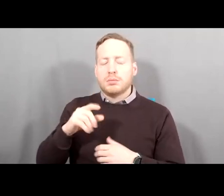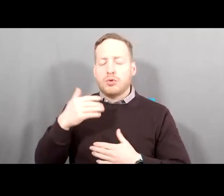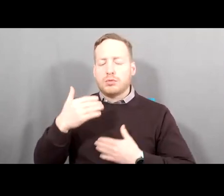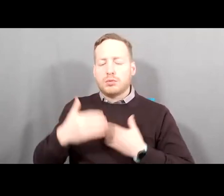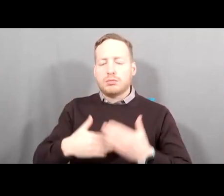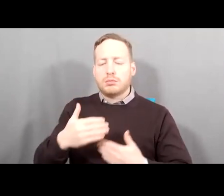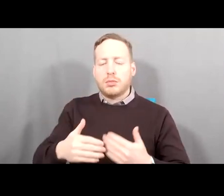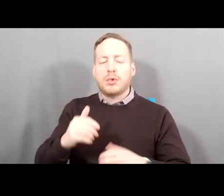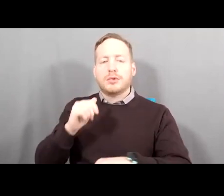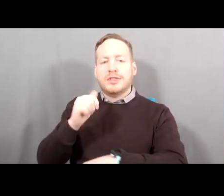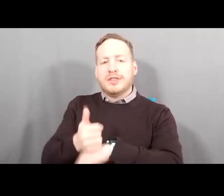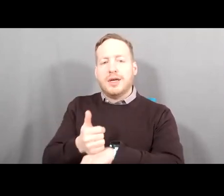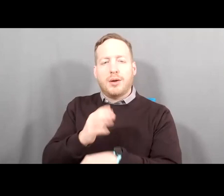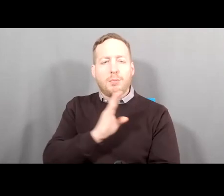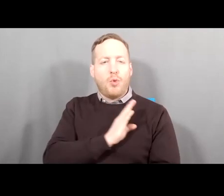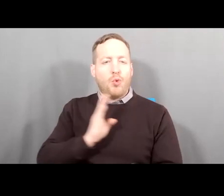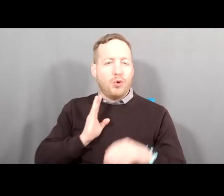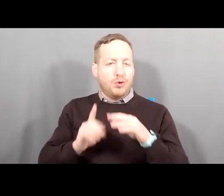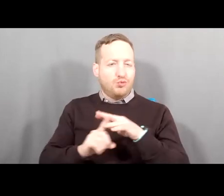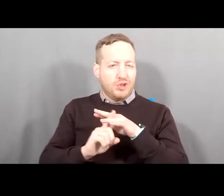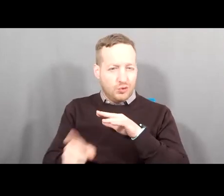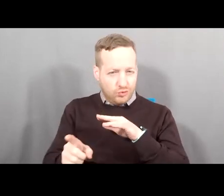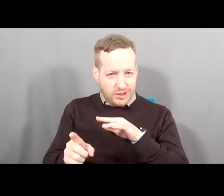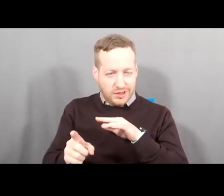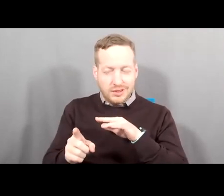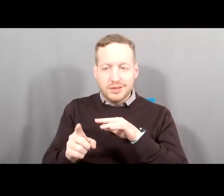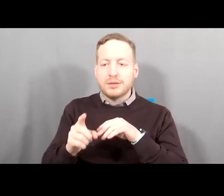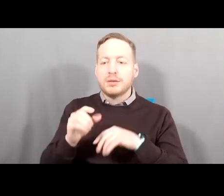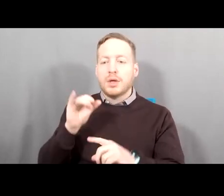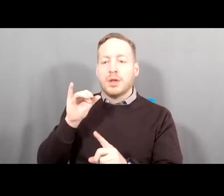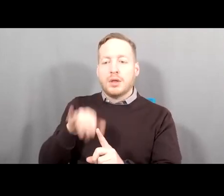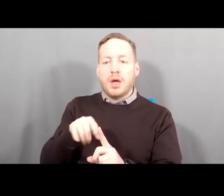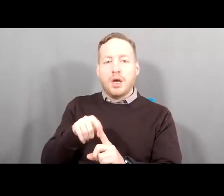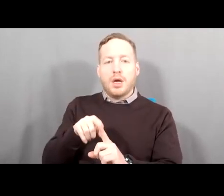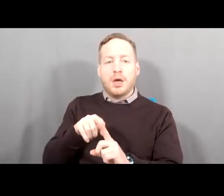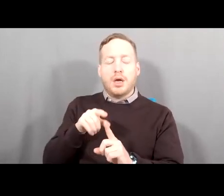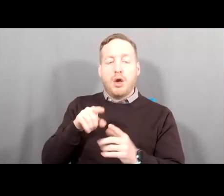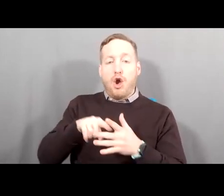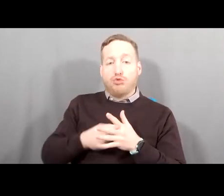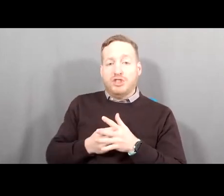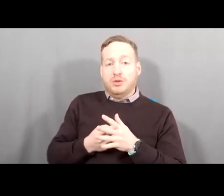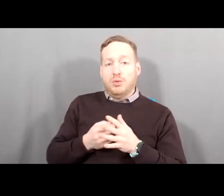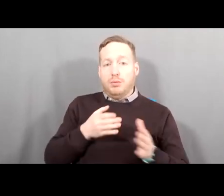we first started working together and we established a board retreat.